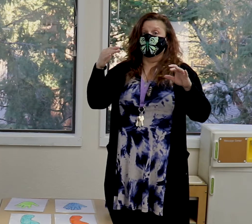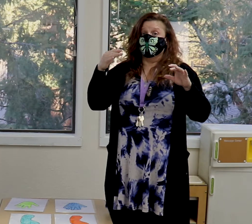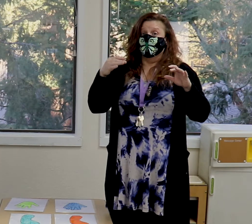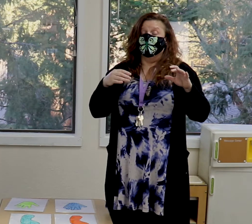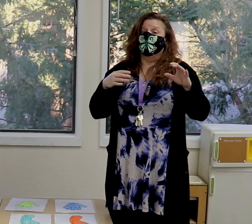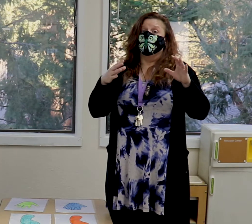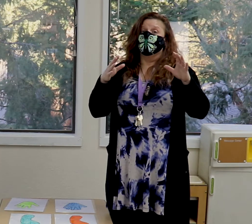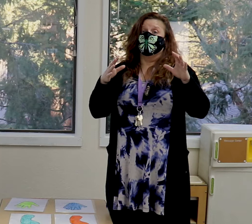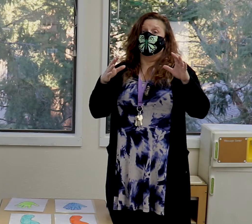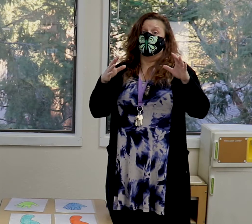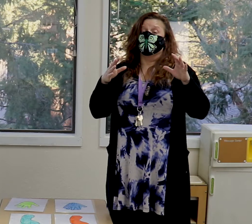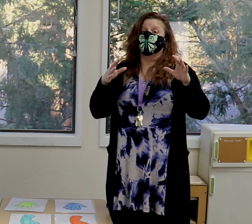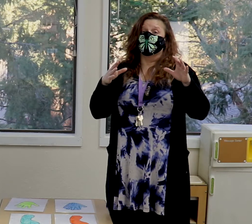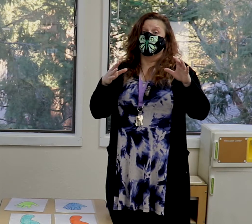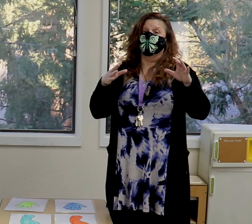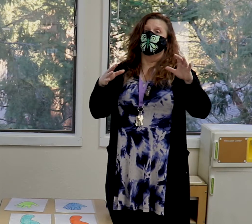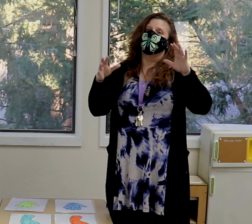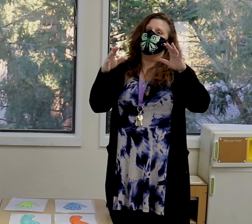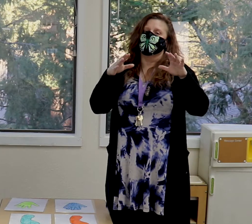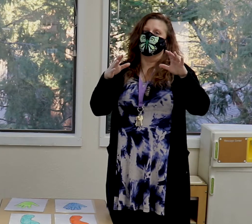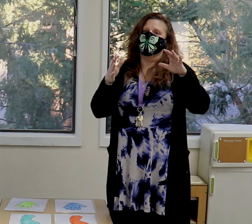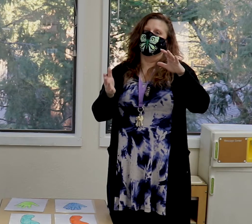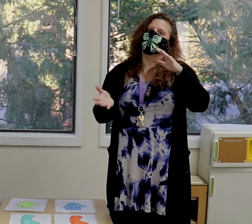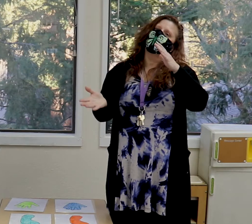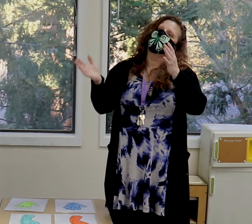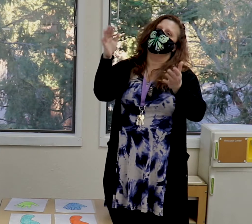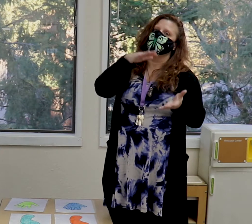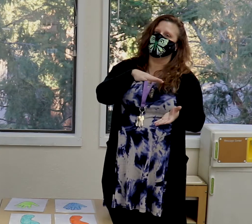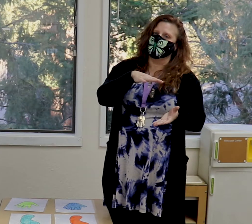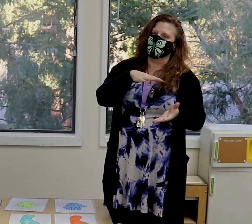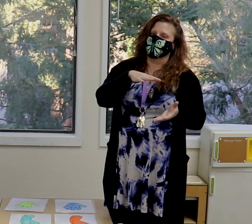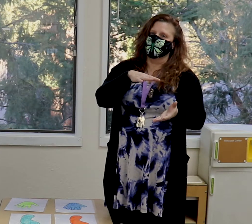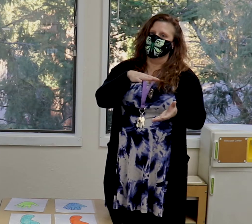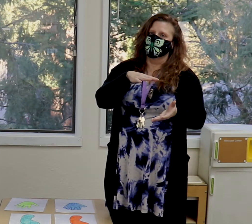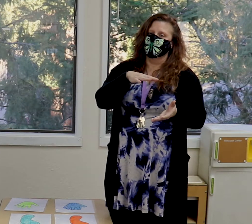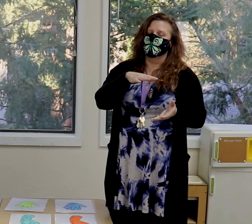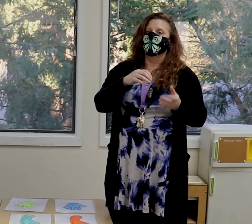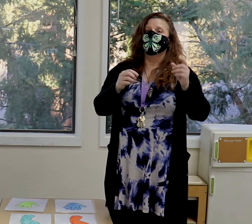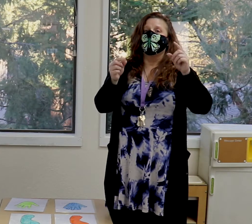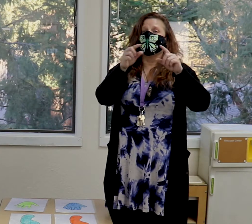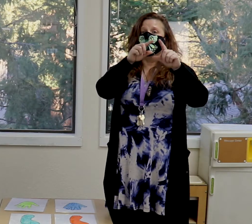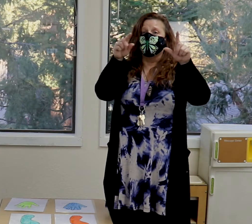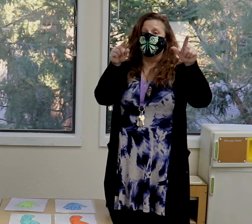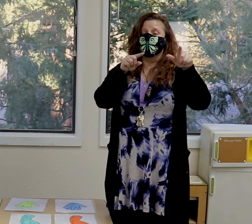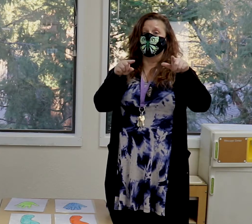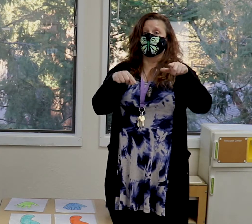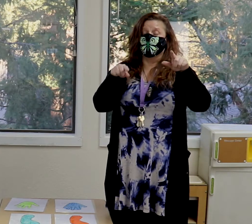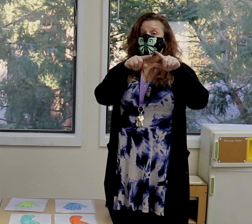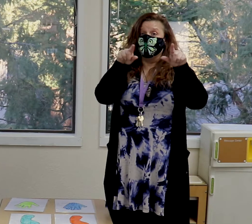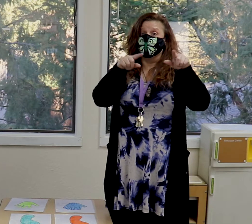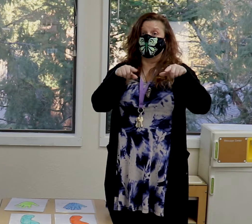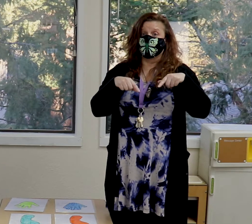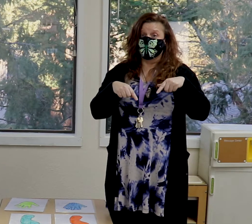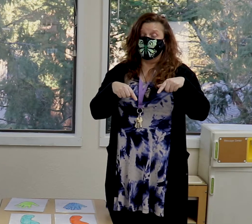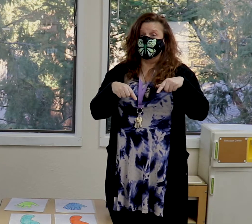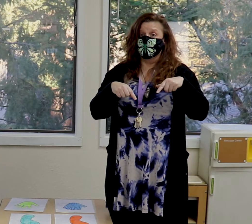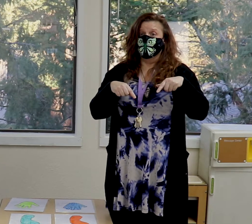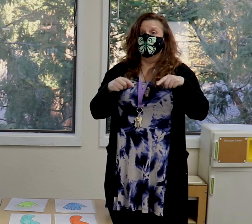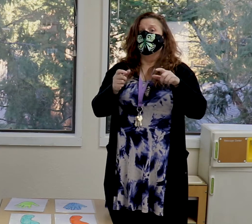advanced. You can take an actual puzzle, put it together, flip it over, and have them design or paint the back of the puzzle,